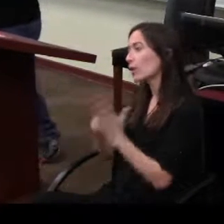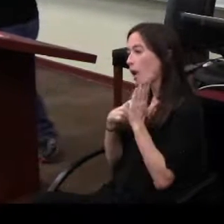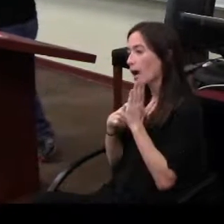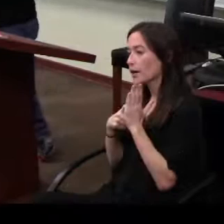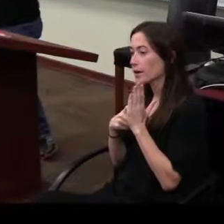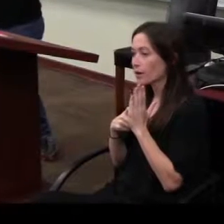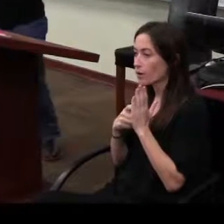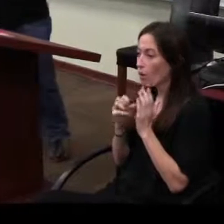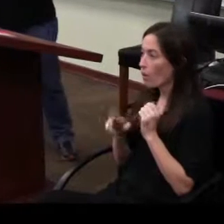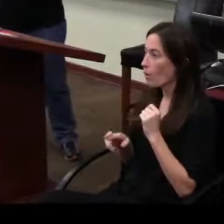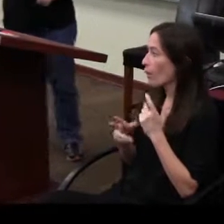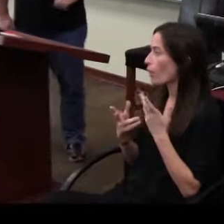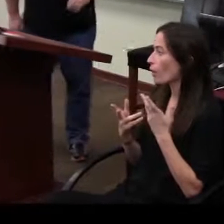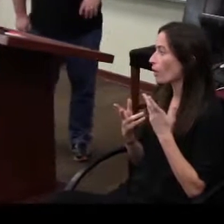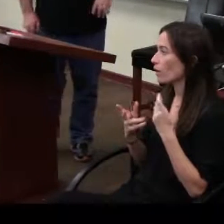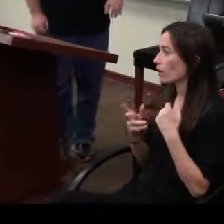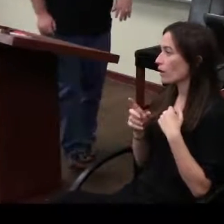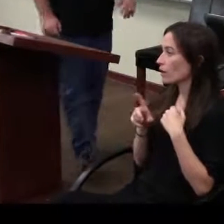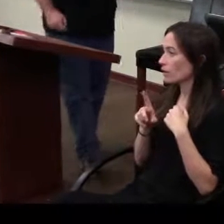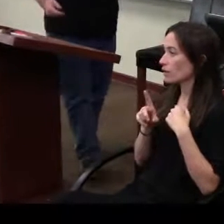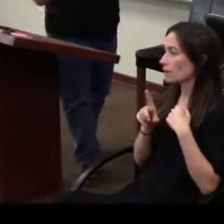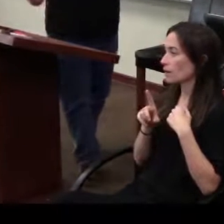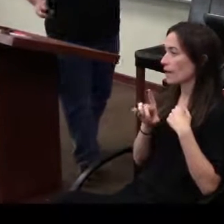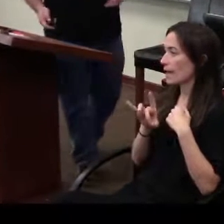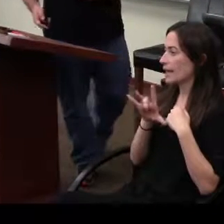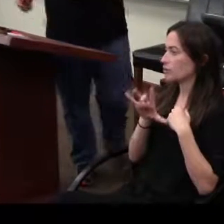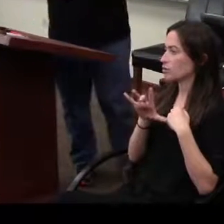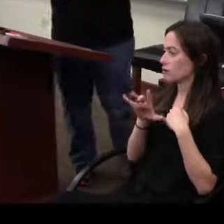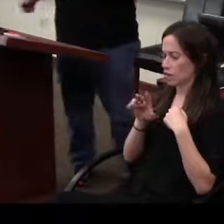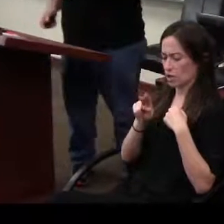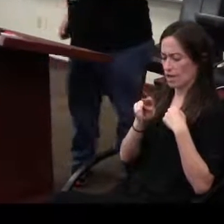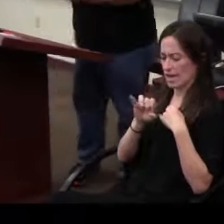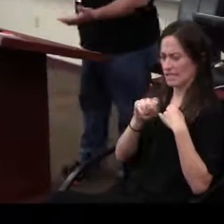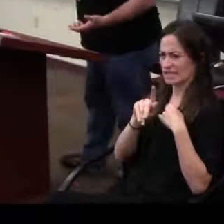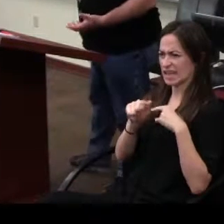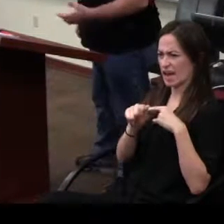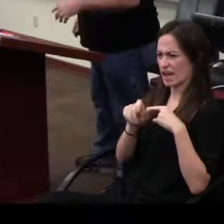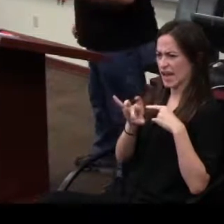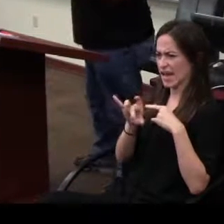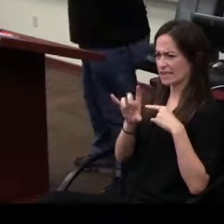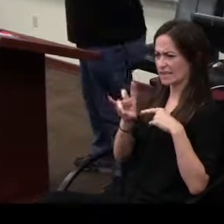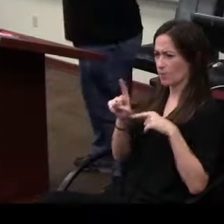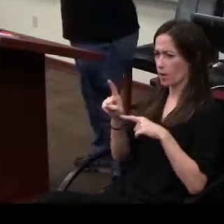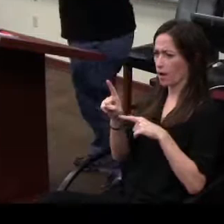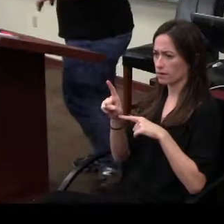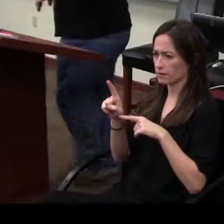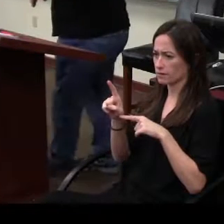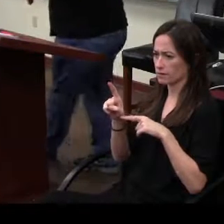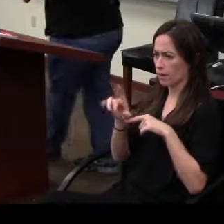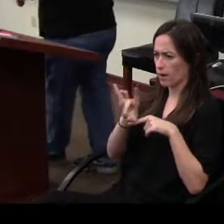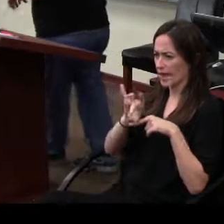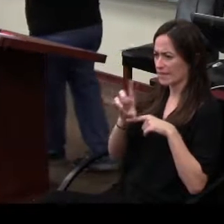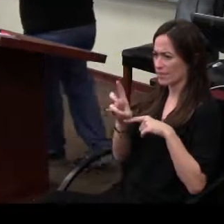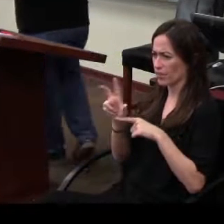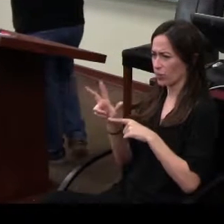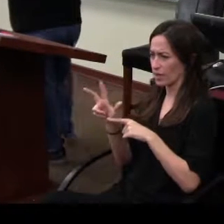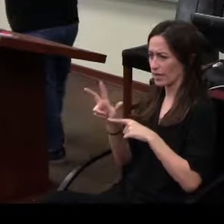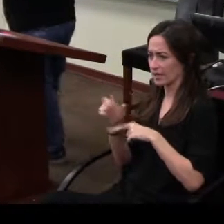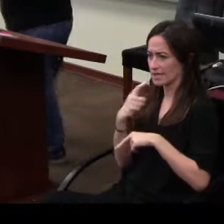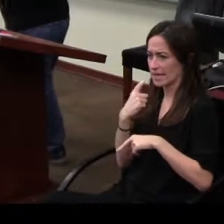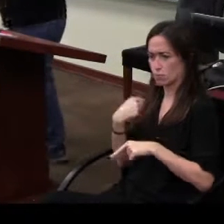NIST 853 sections say we have to, or now NIST 800.171, which is kind of a spin-off of